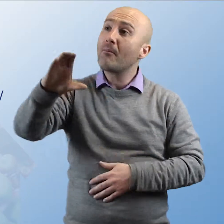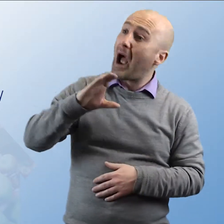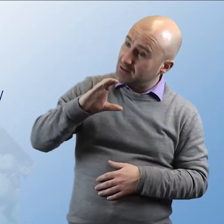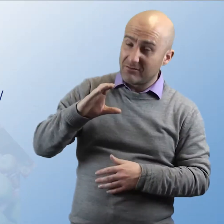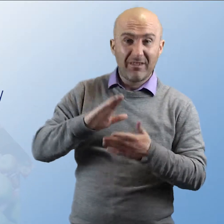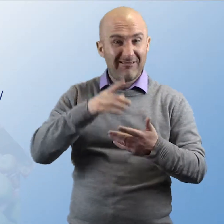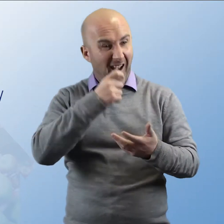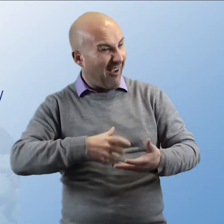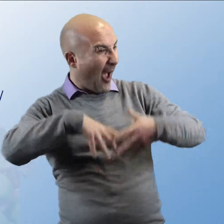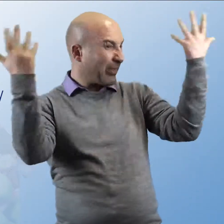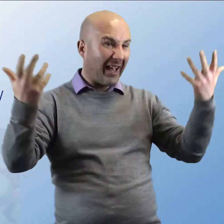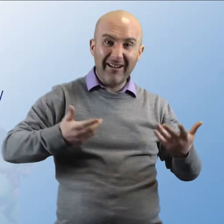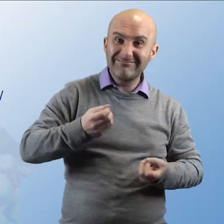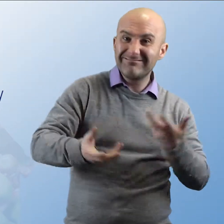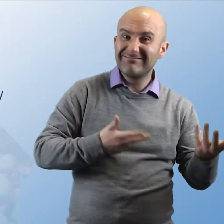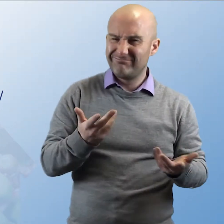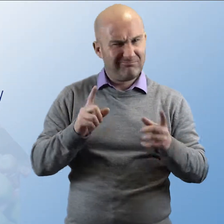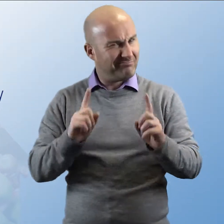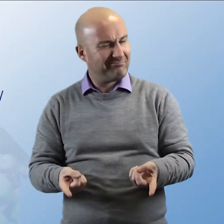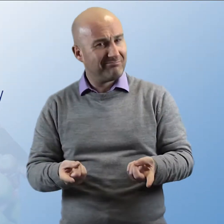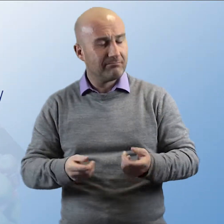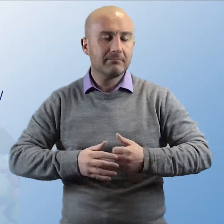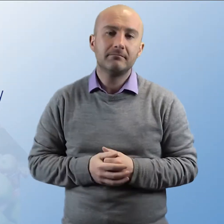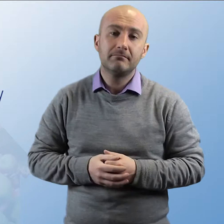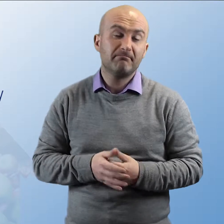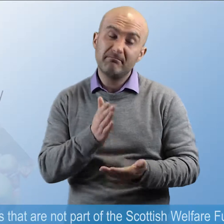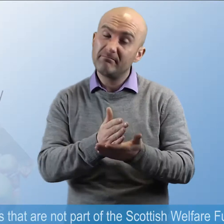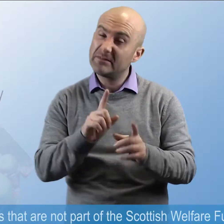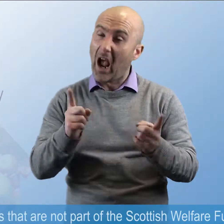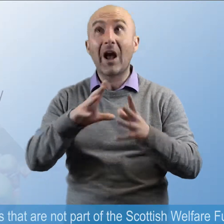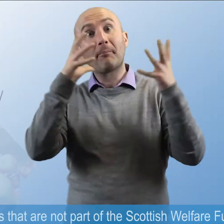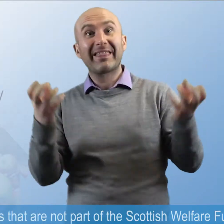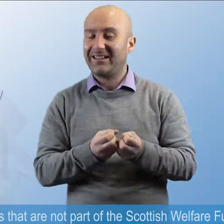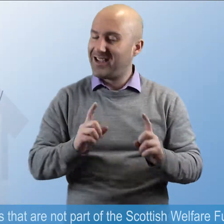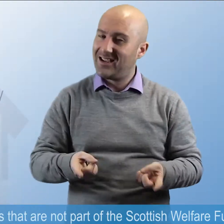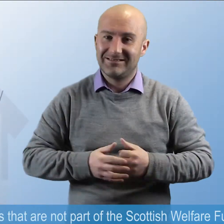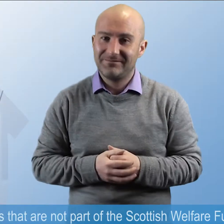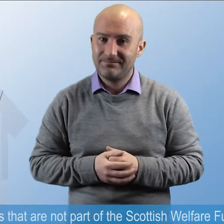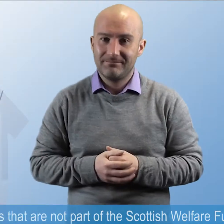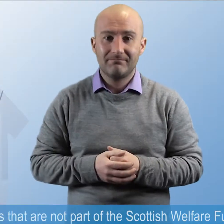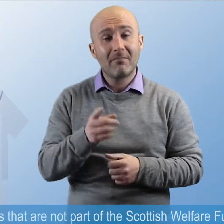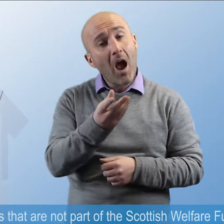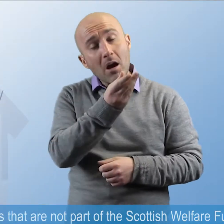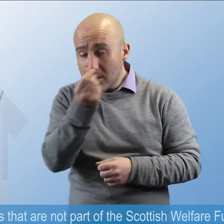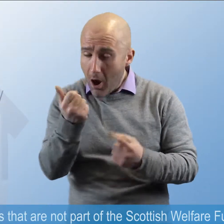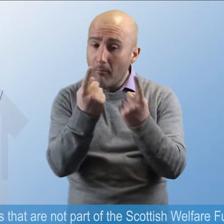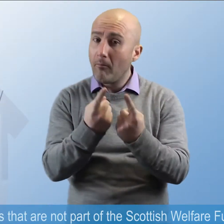You can't get a community care grant for everything. True. There are some items that are not part of the